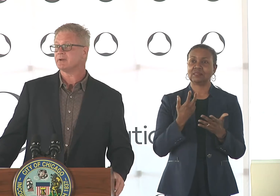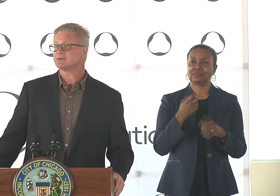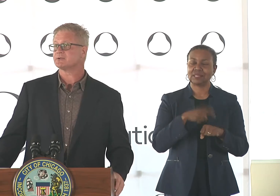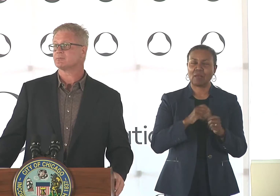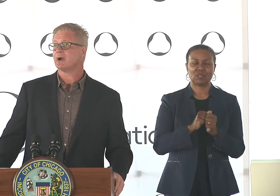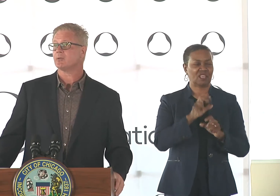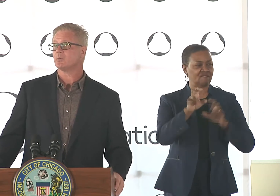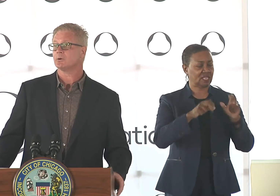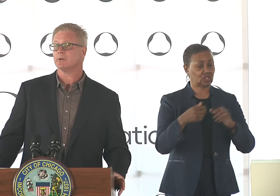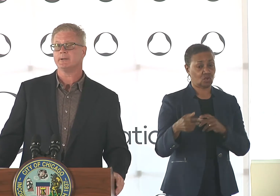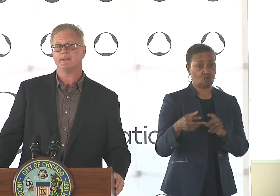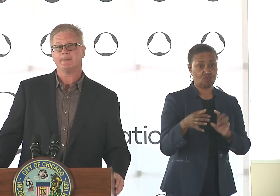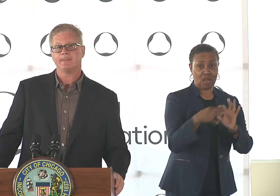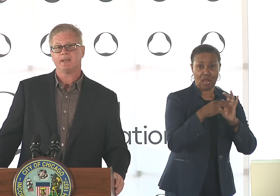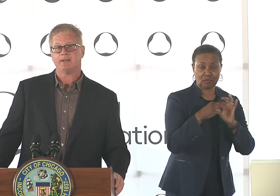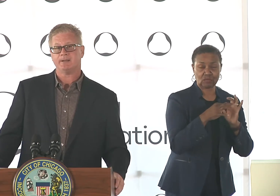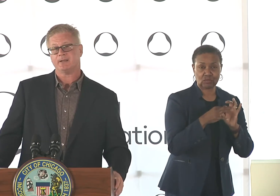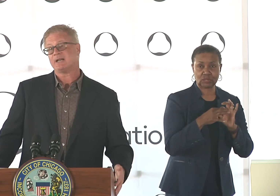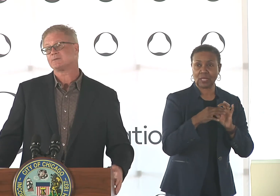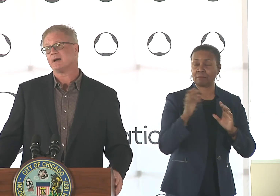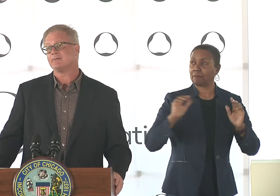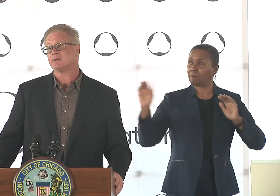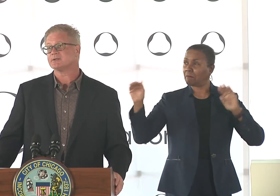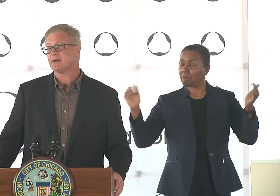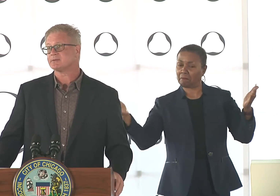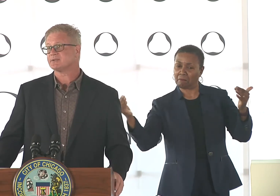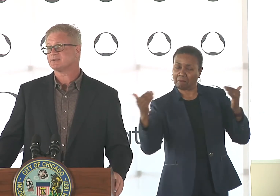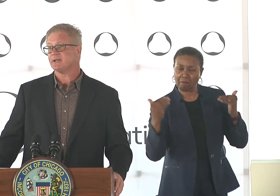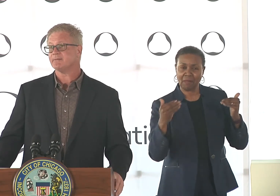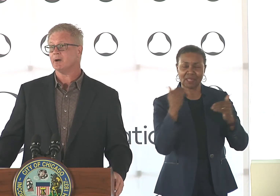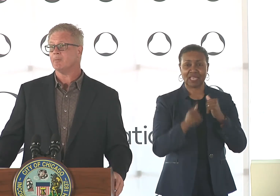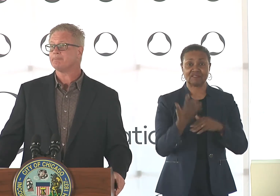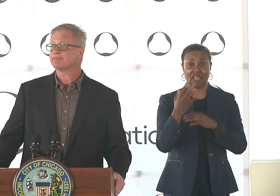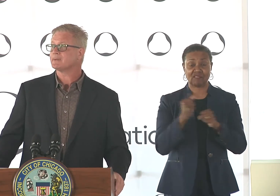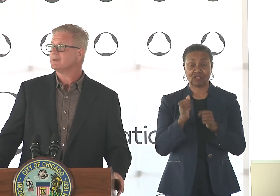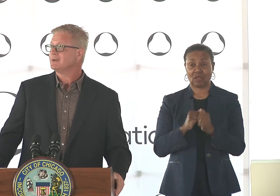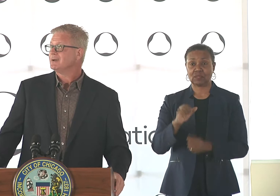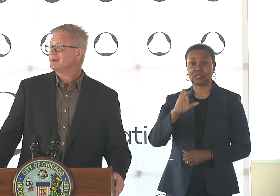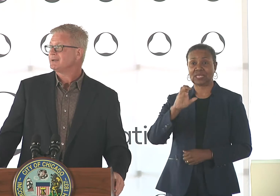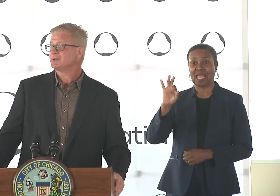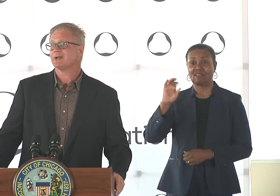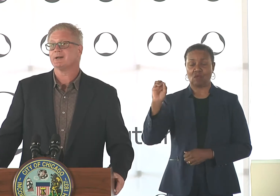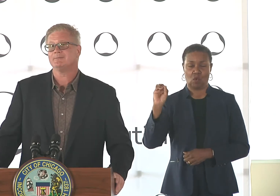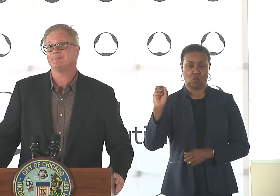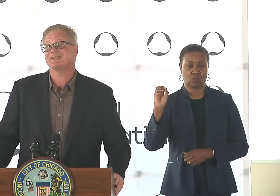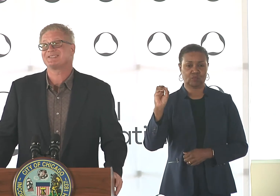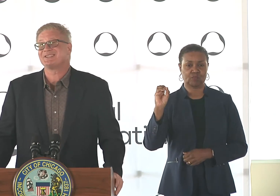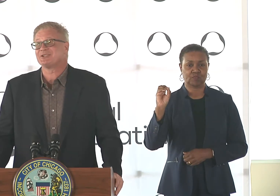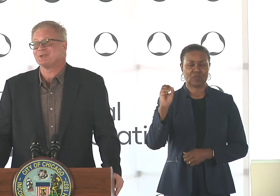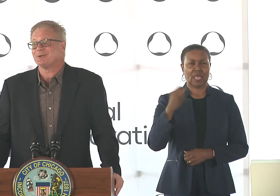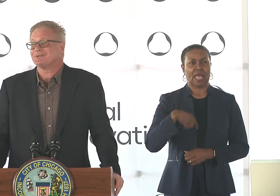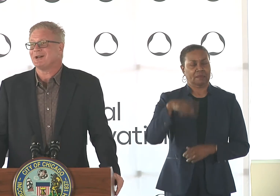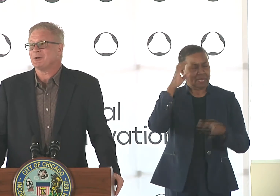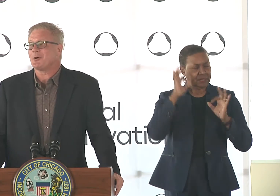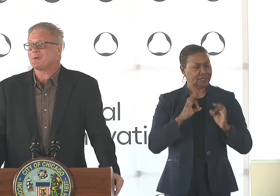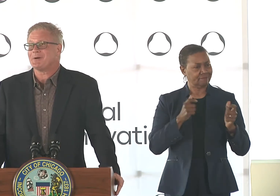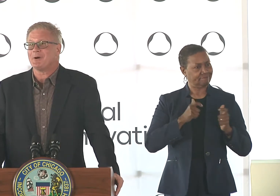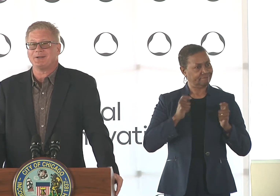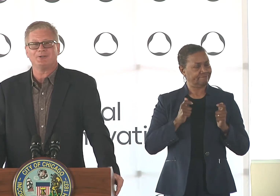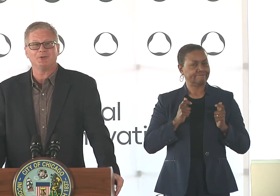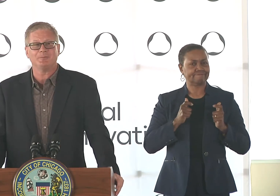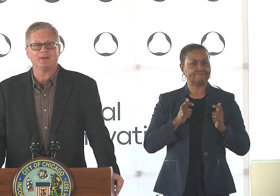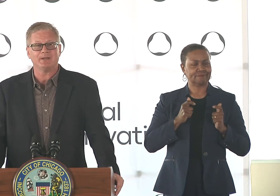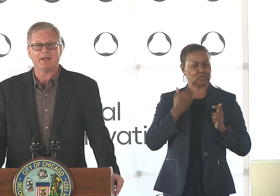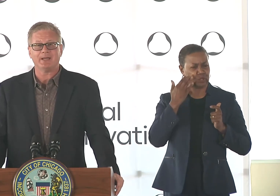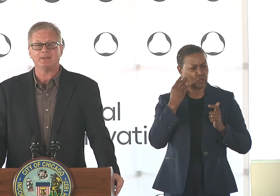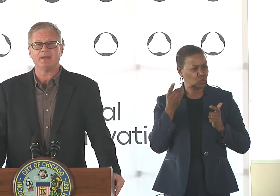know investors around the world. And in the last 5 years, I was the CFO. I took a big decision, not knowing what I wanted